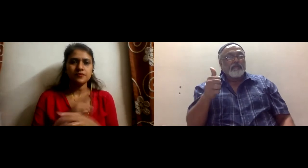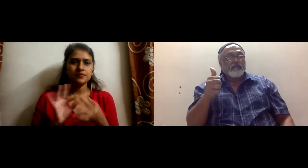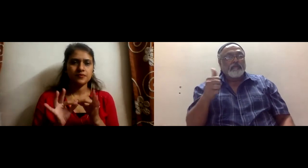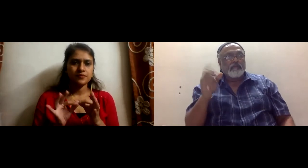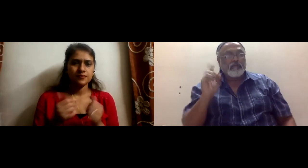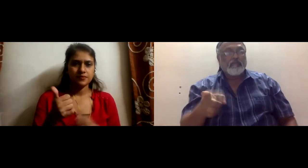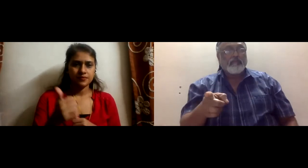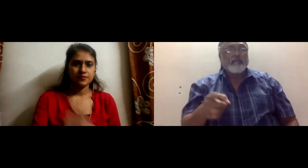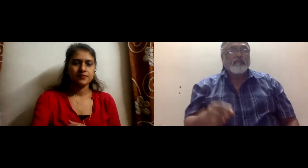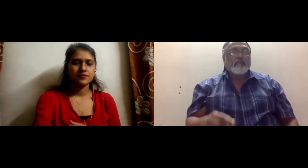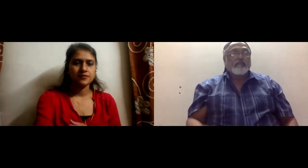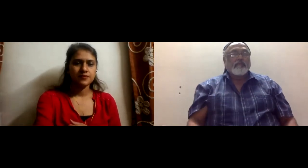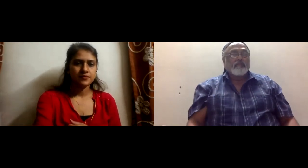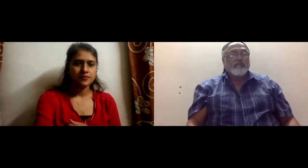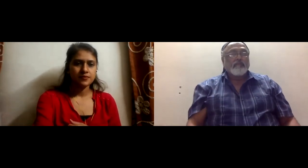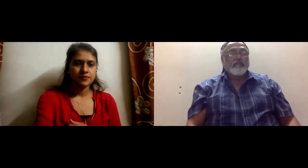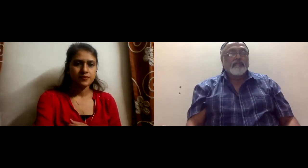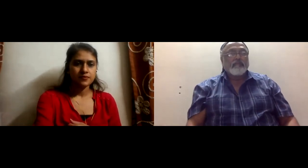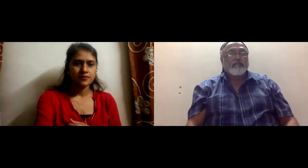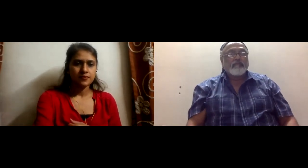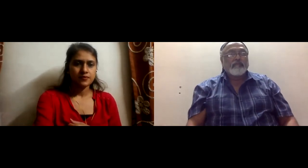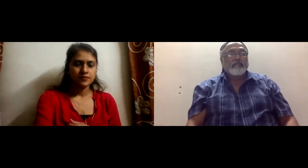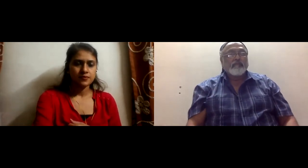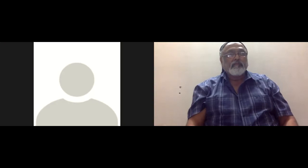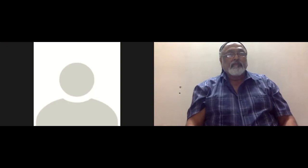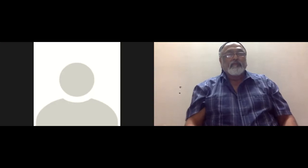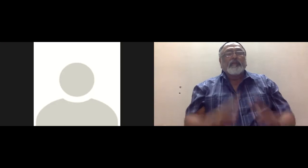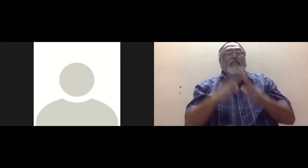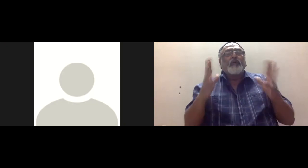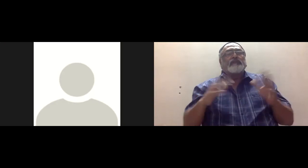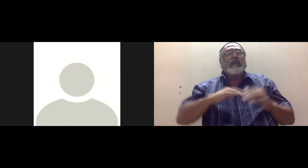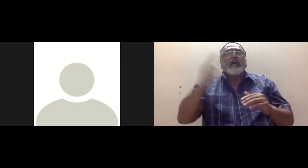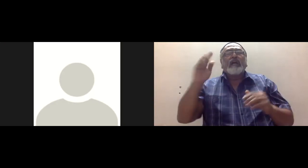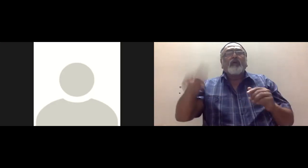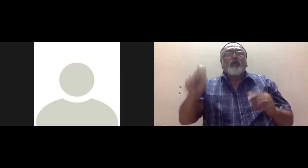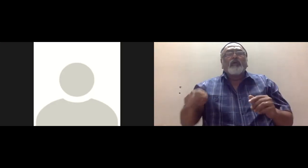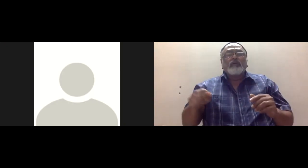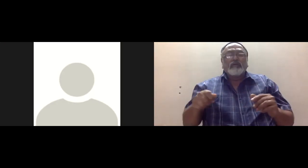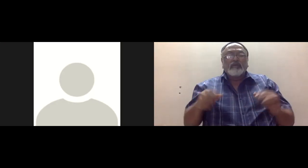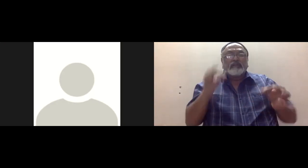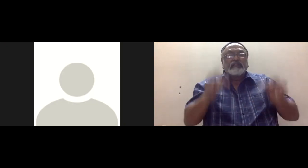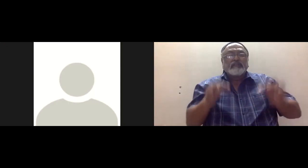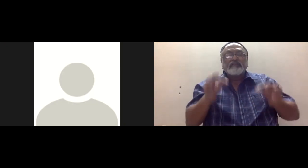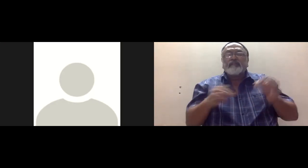simple. Most of these High Court and Supreme Court judges are elderly and they have low